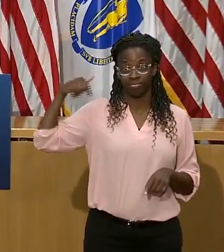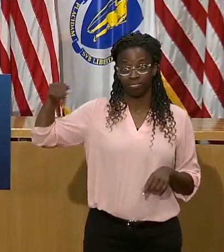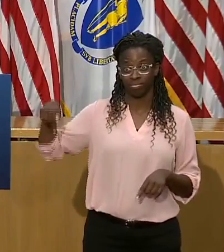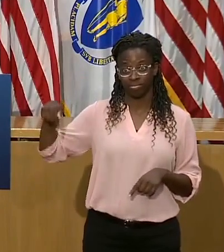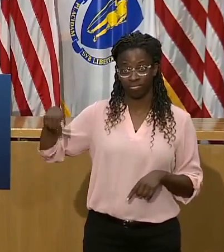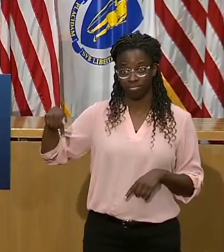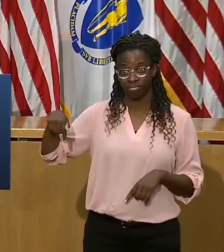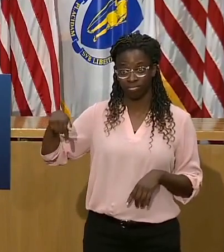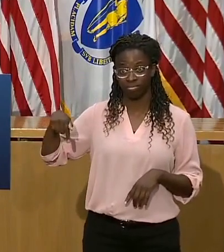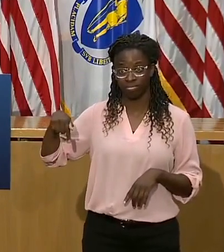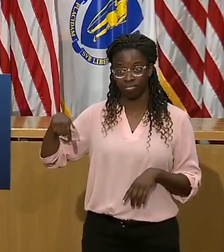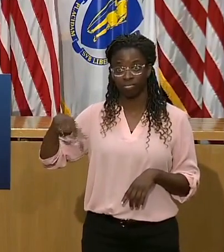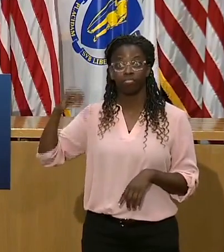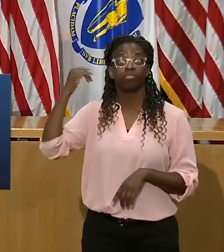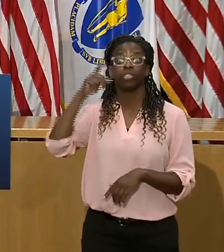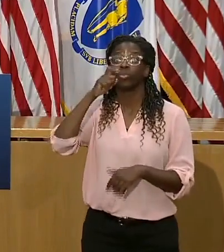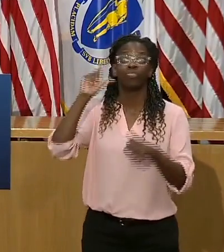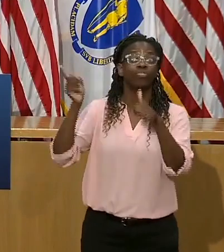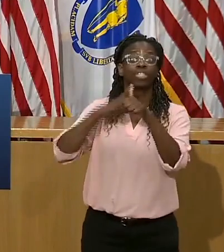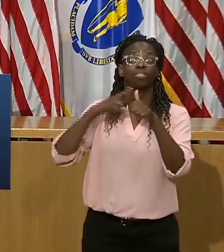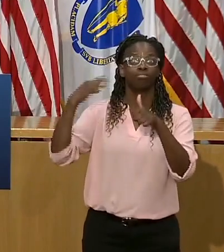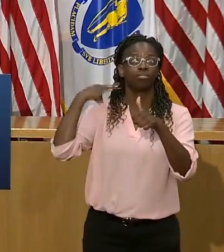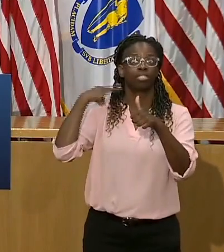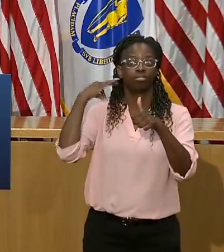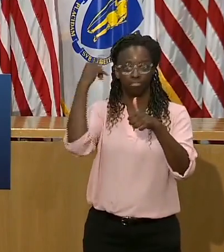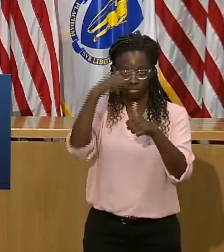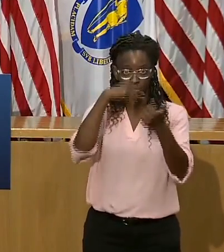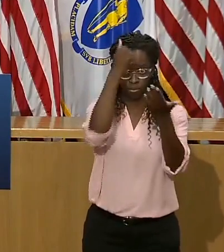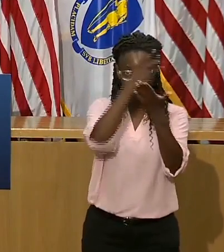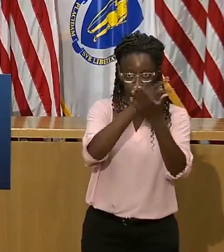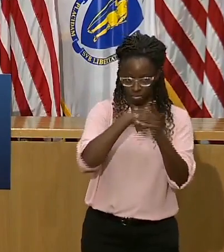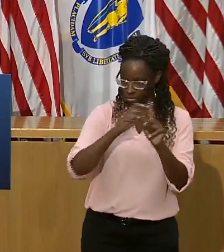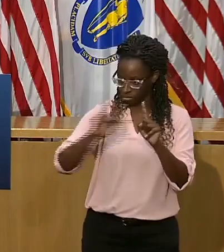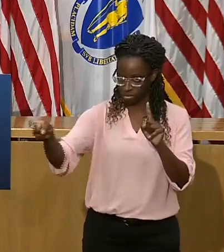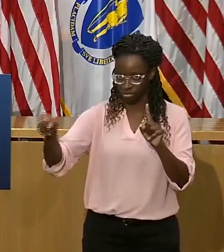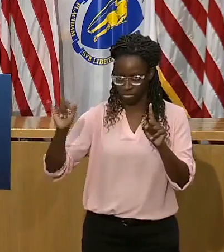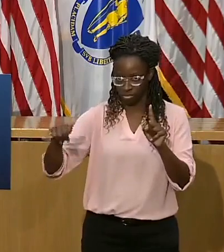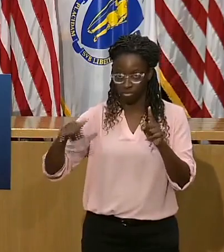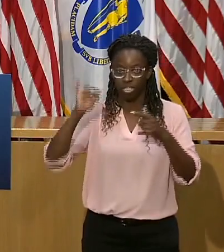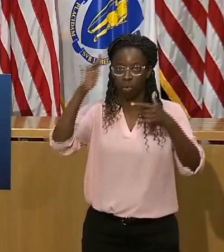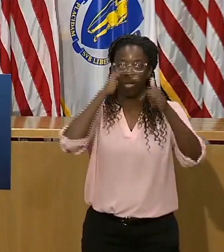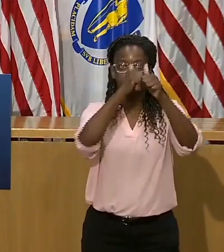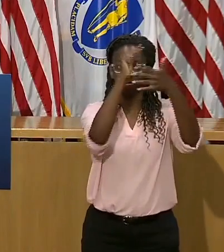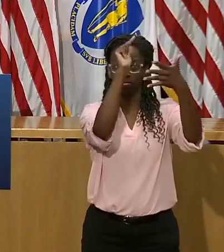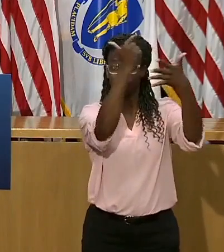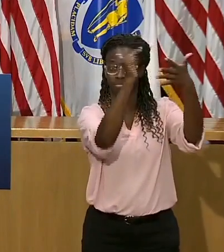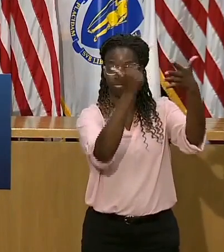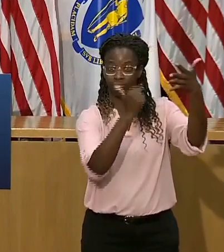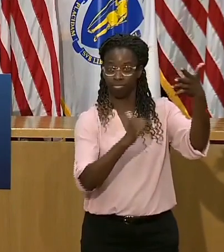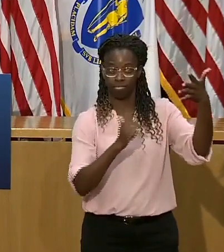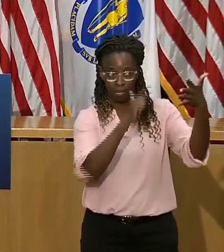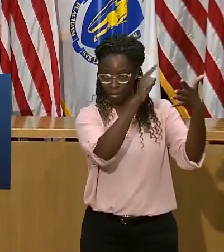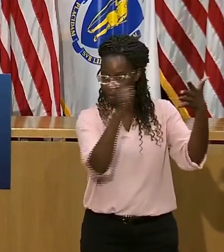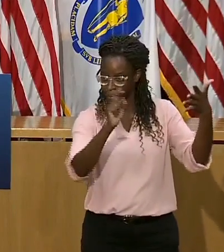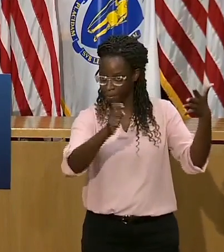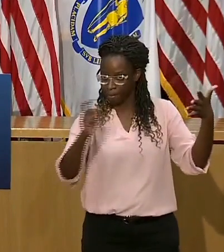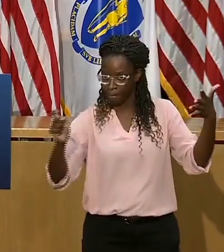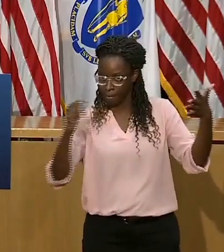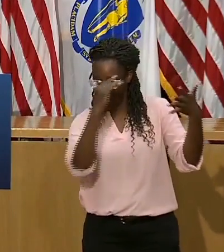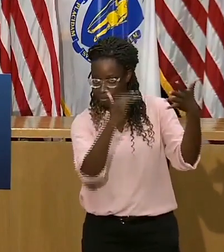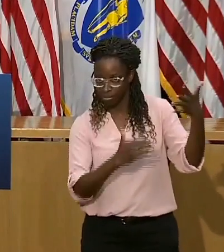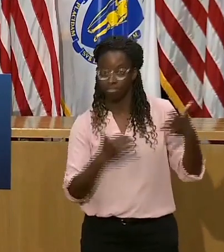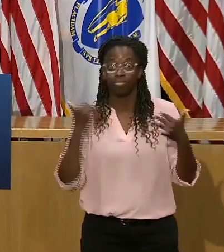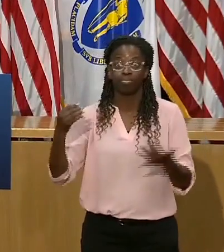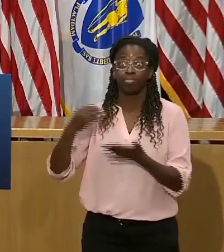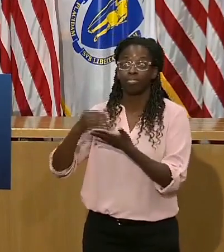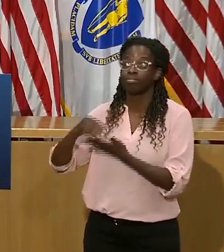more nuanced, and people are going to want to focus on what kind of business it is, where it's located, whether or not it's been able to reopen at all. And we do want to make sure